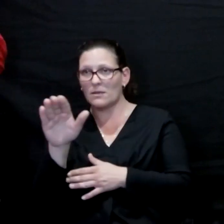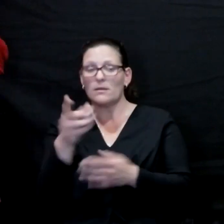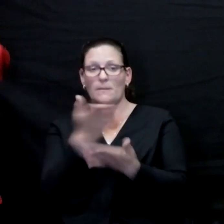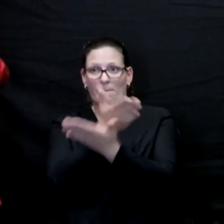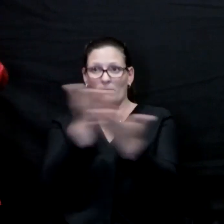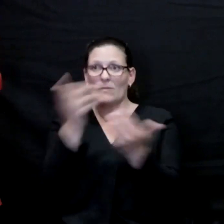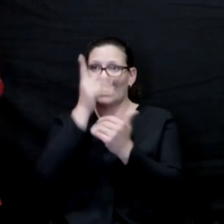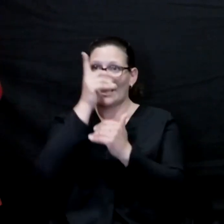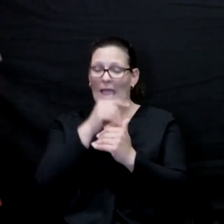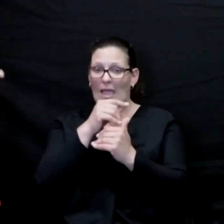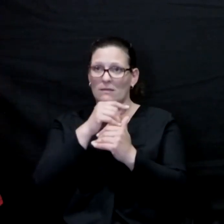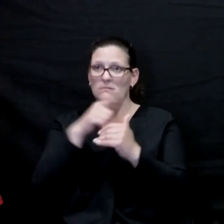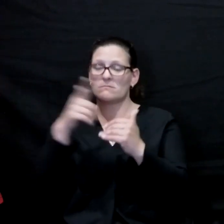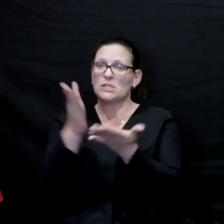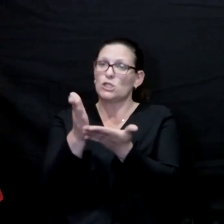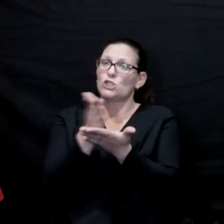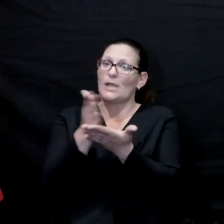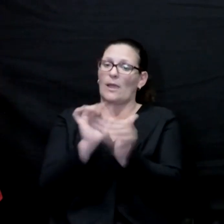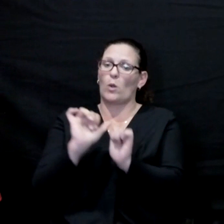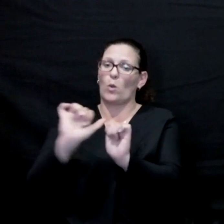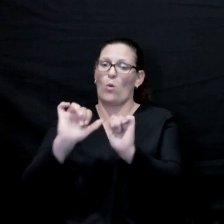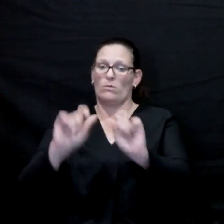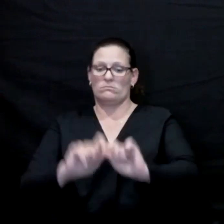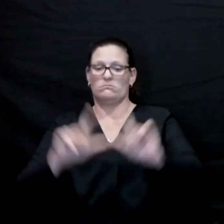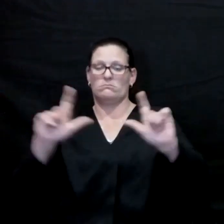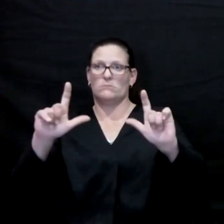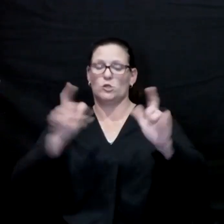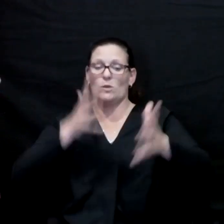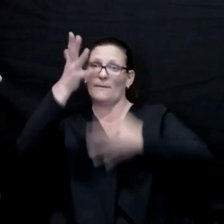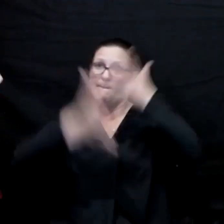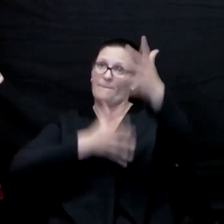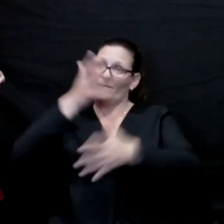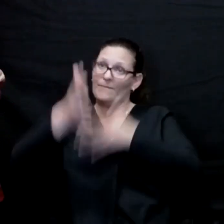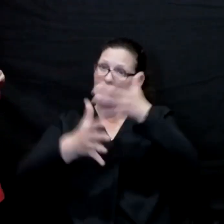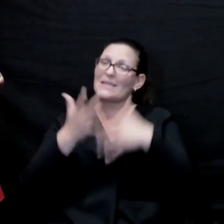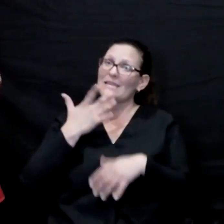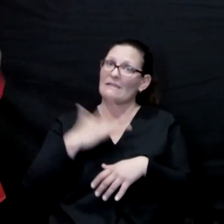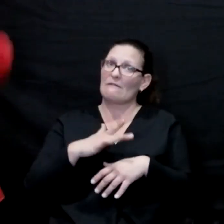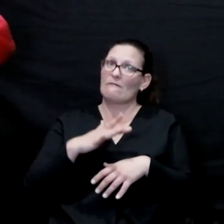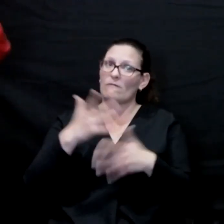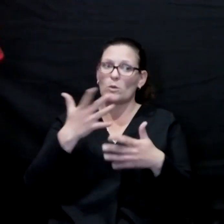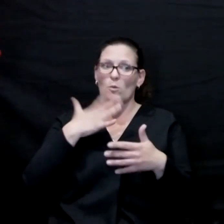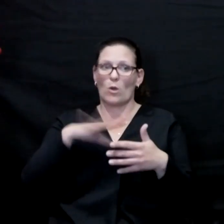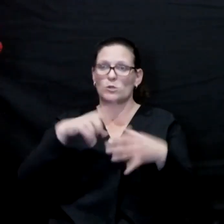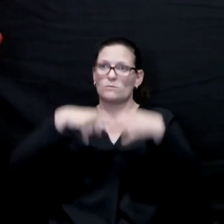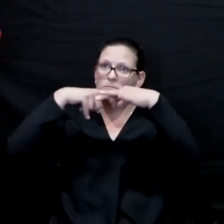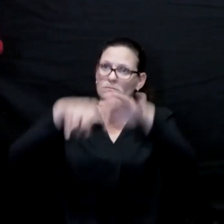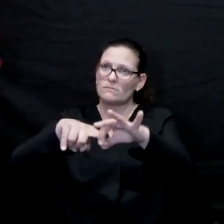your question. If you would like to use sign language, we'll be able to see you signing your question. And you